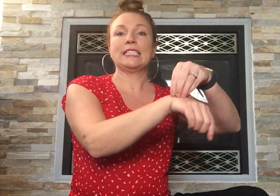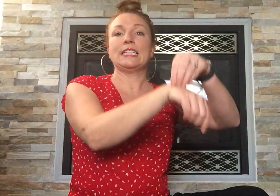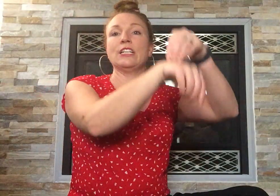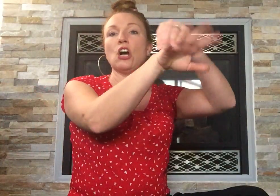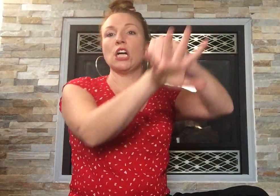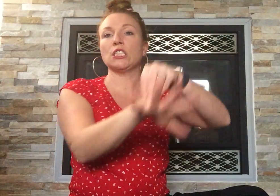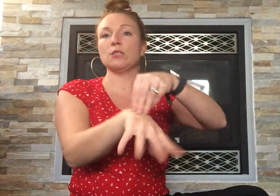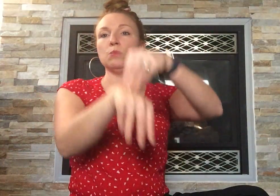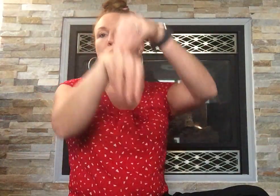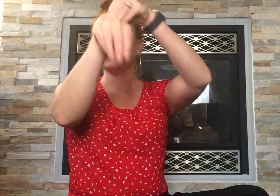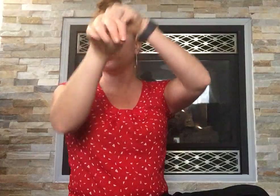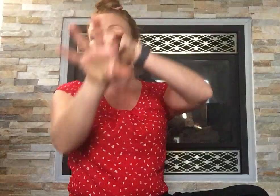An octopus.